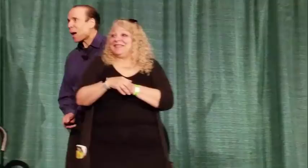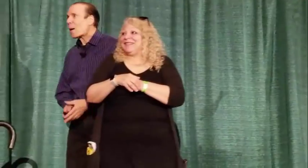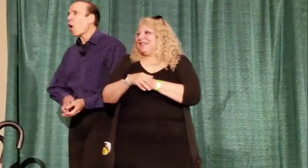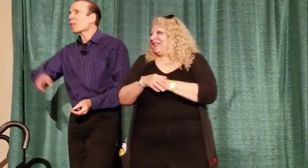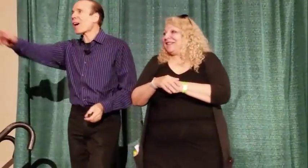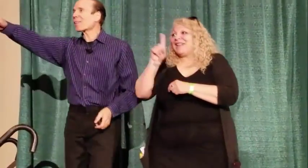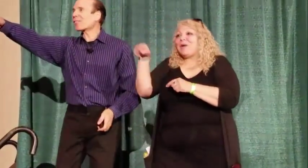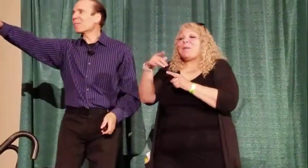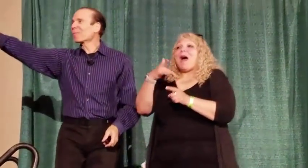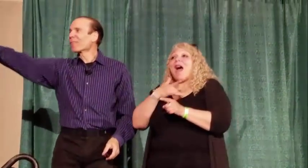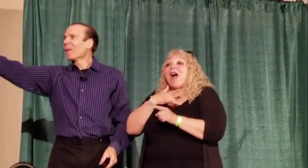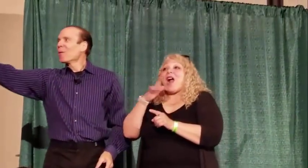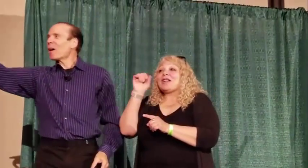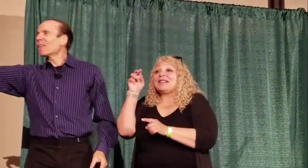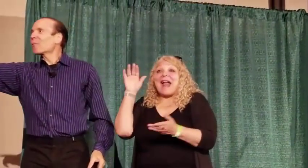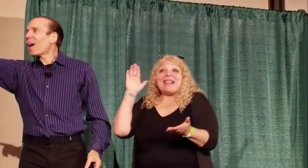How about heart attacks?